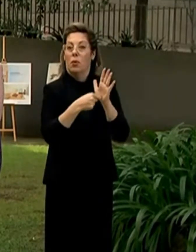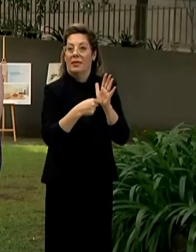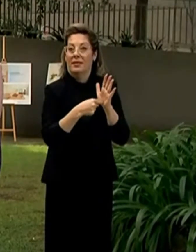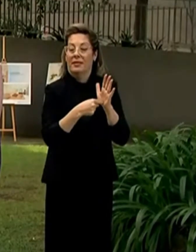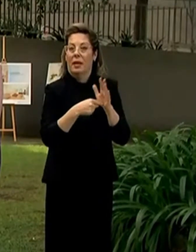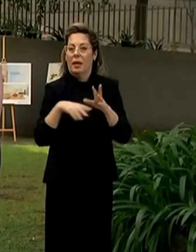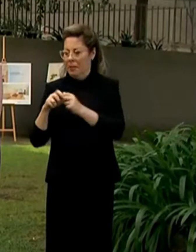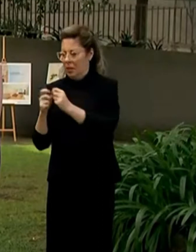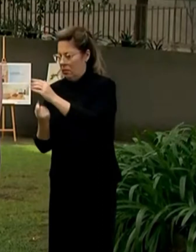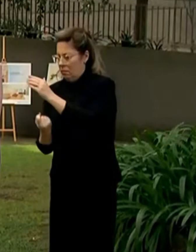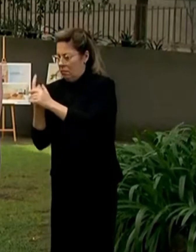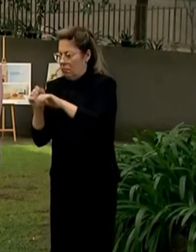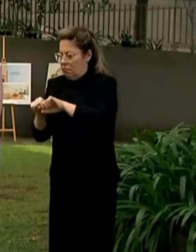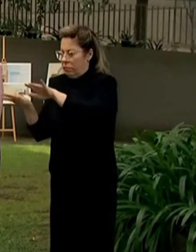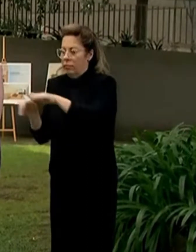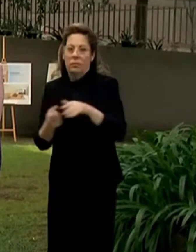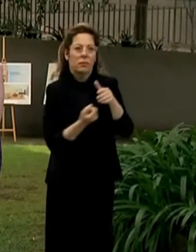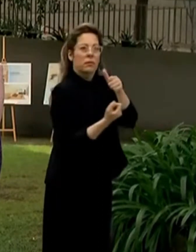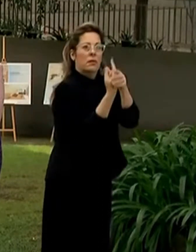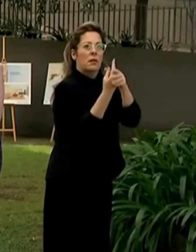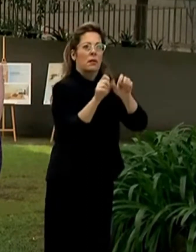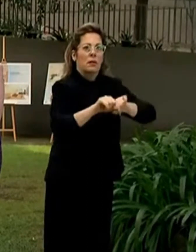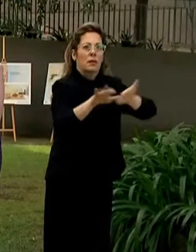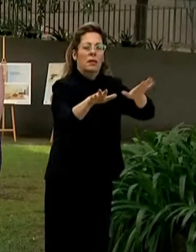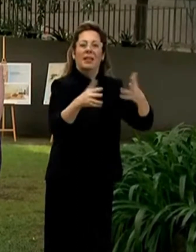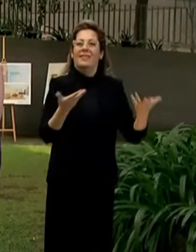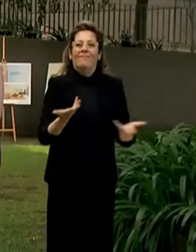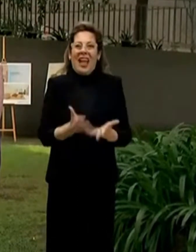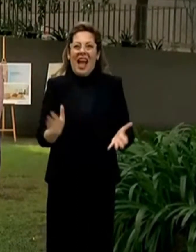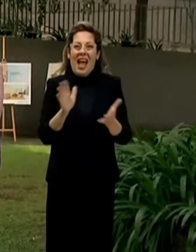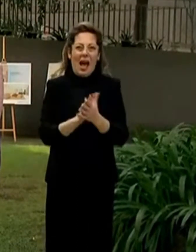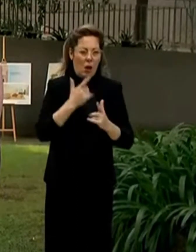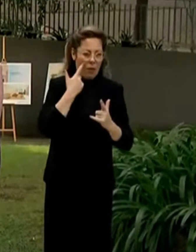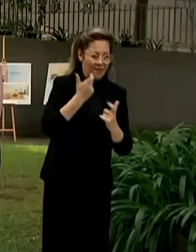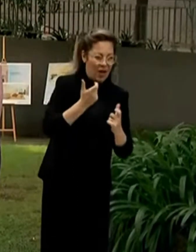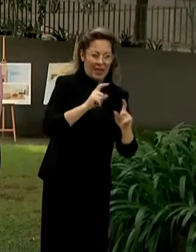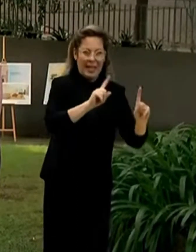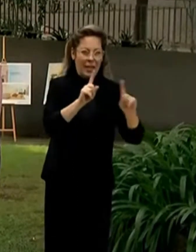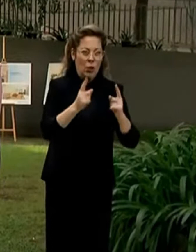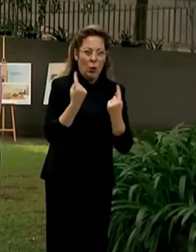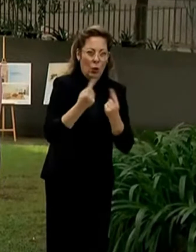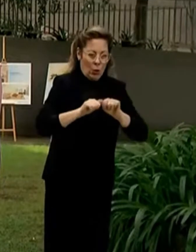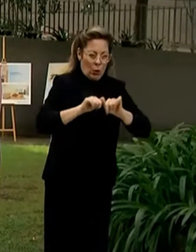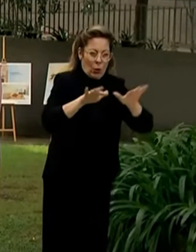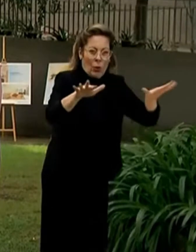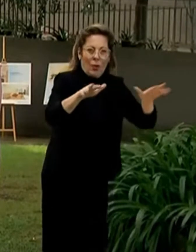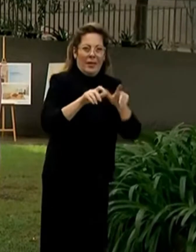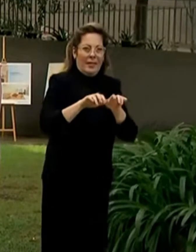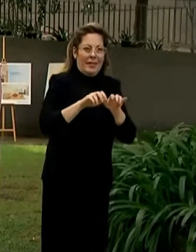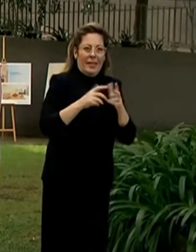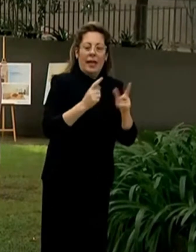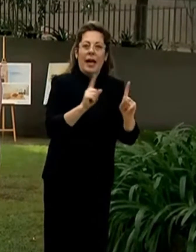events and clusters. And for that, I need the community to continue to come forward for testing. I can't stress